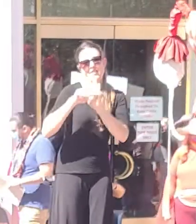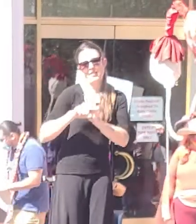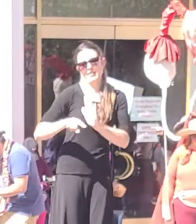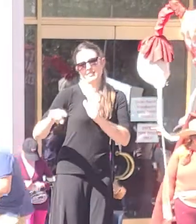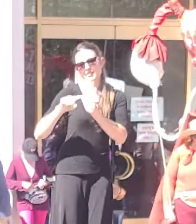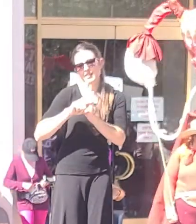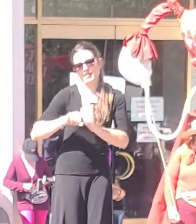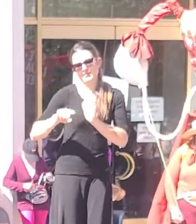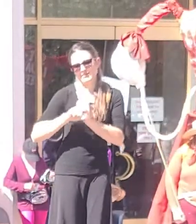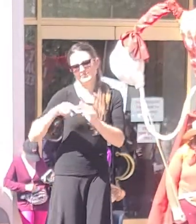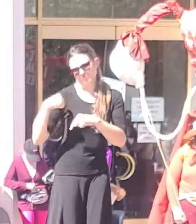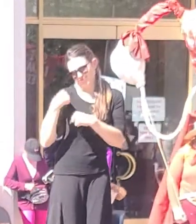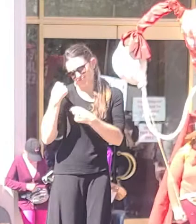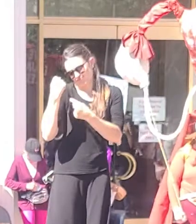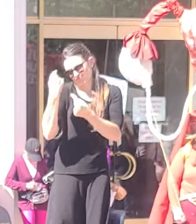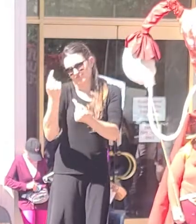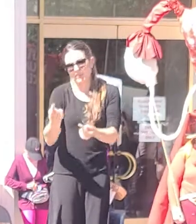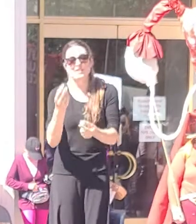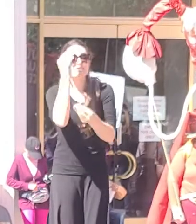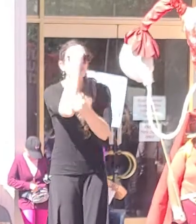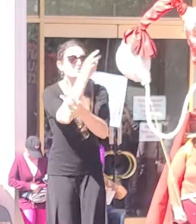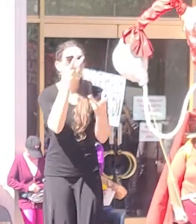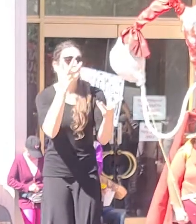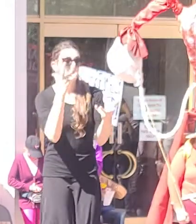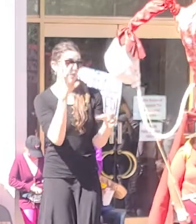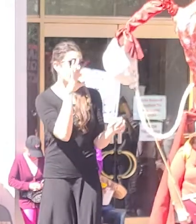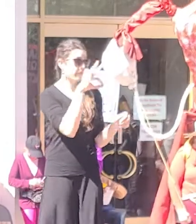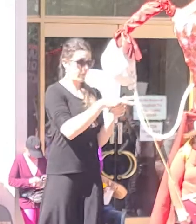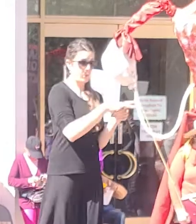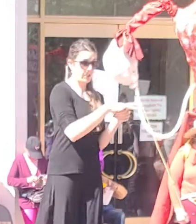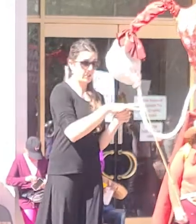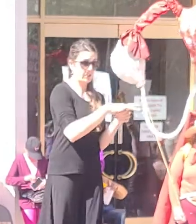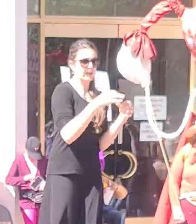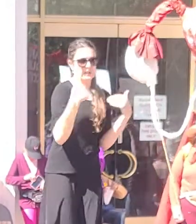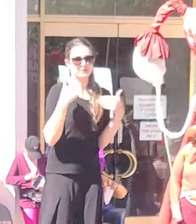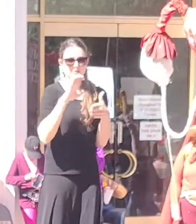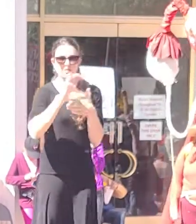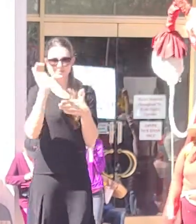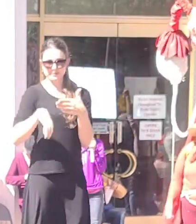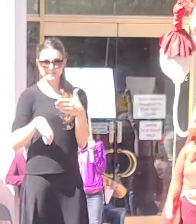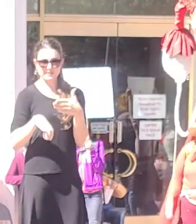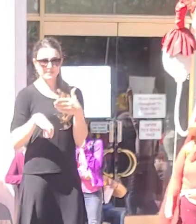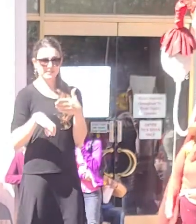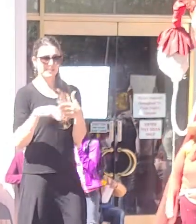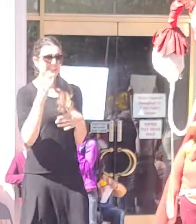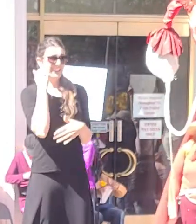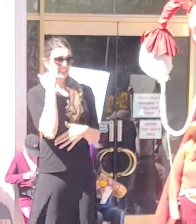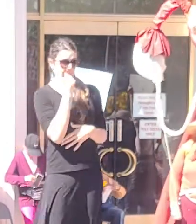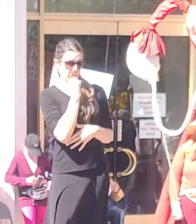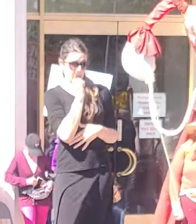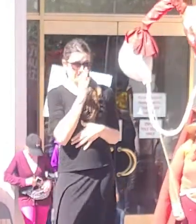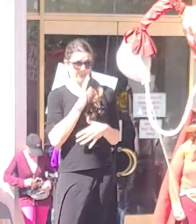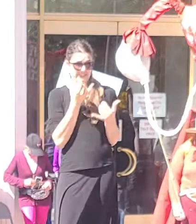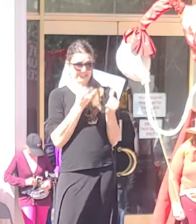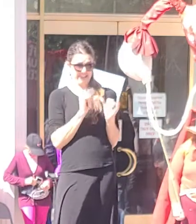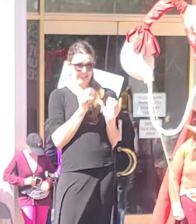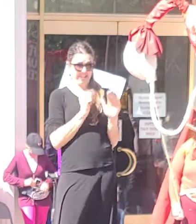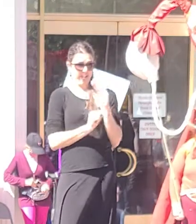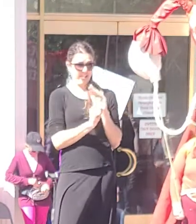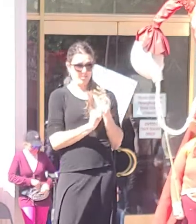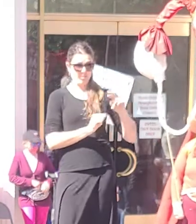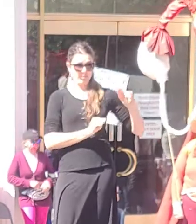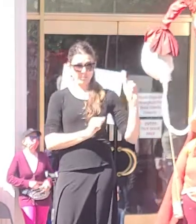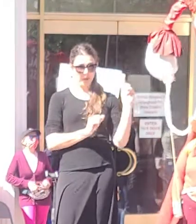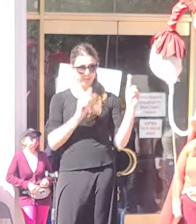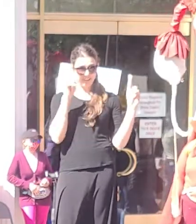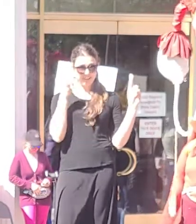know that voting has repercussions. If we were still living under a Republican governor, we